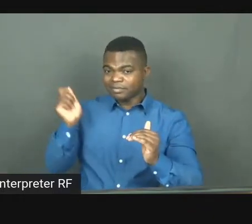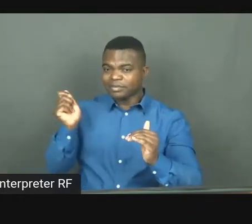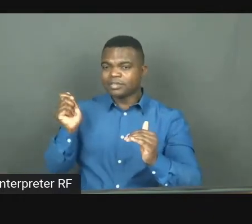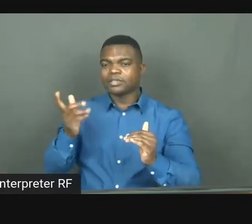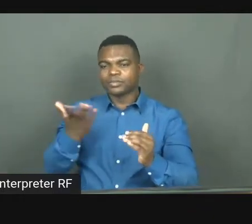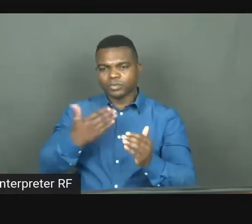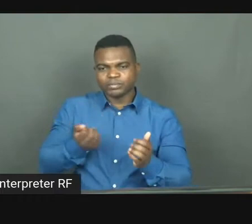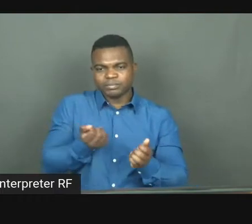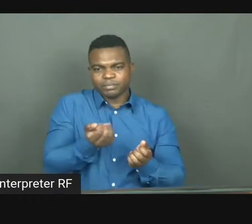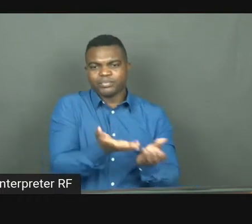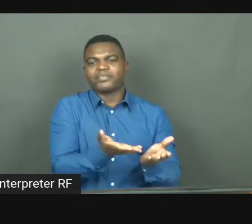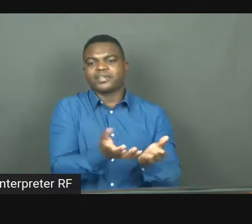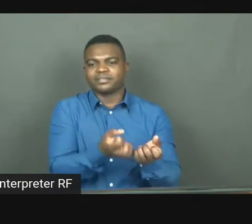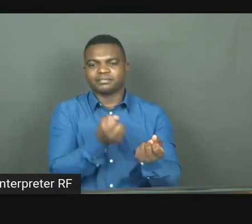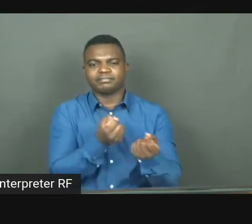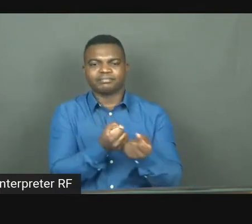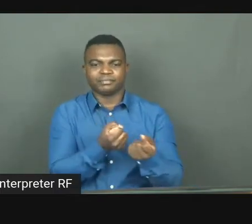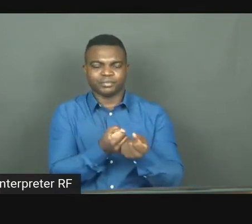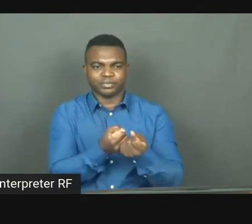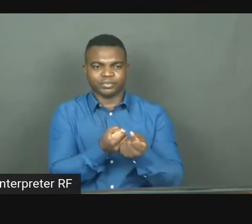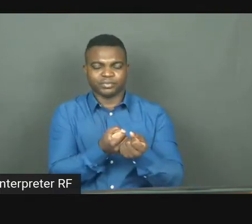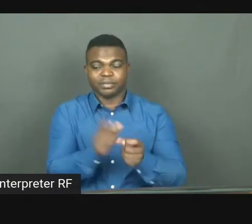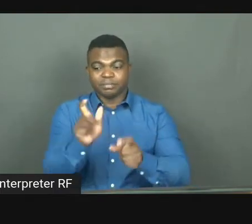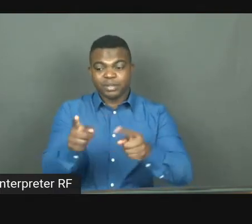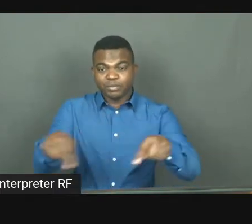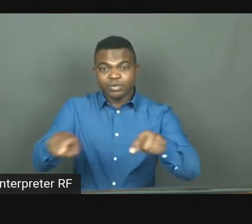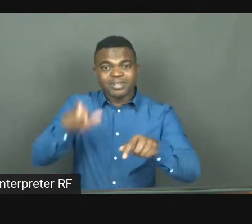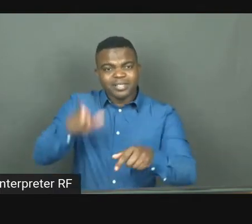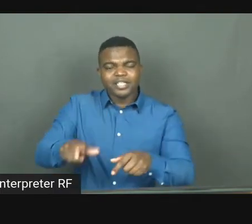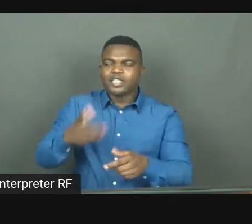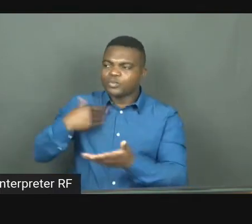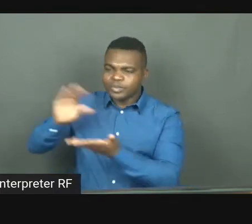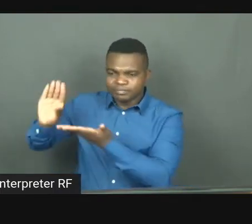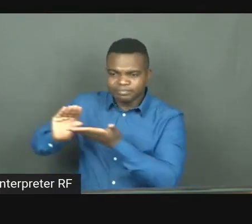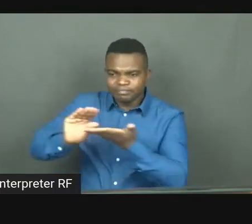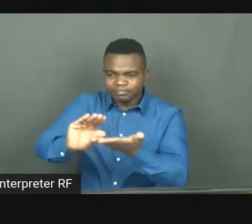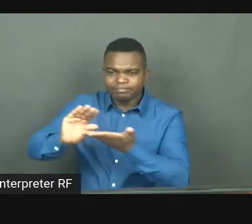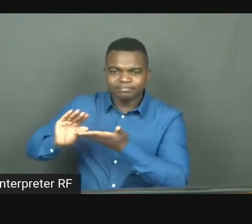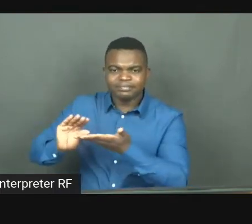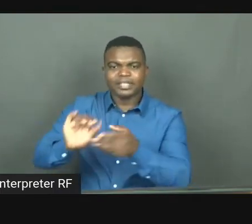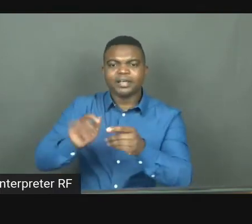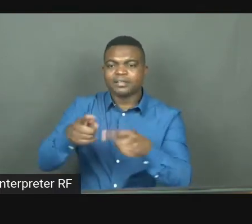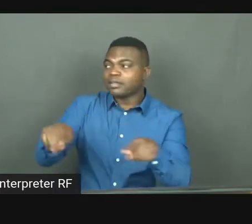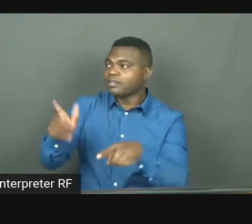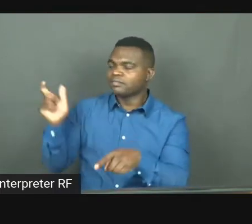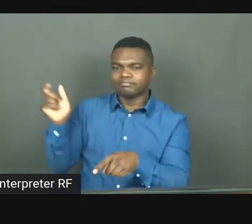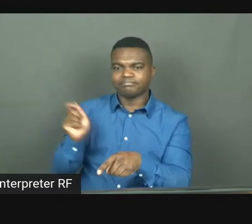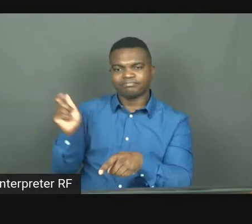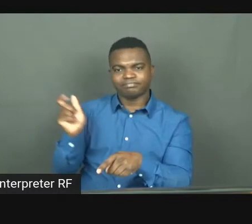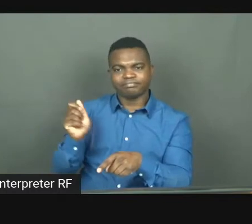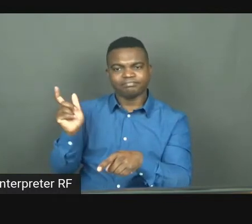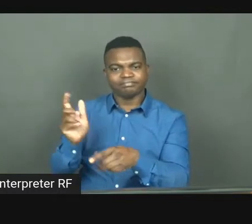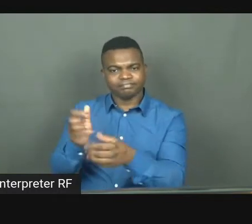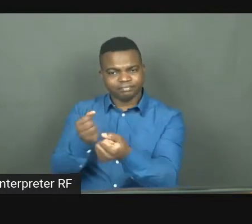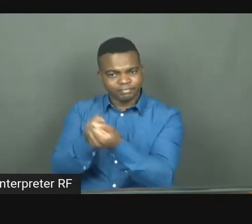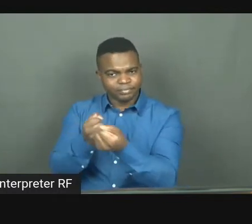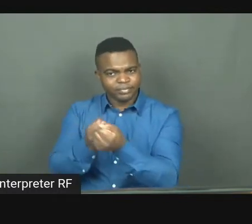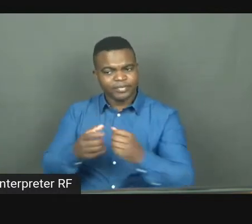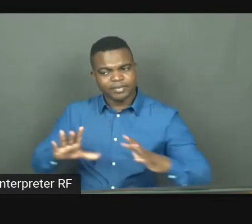own brothers and sisters around them, later called